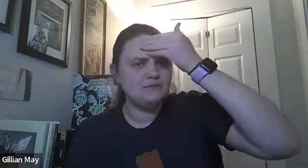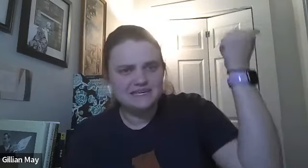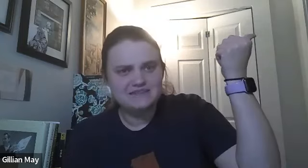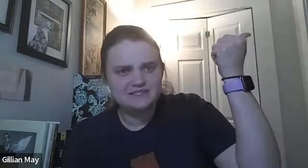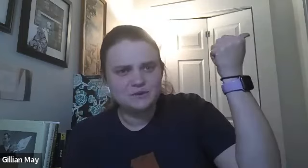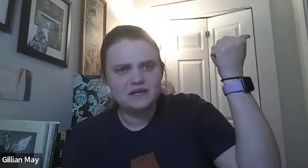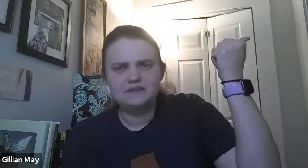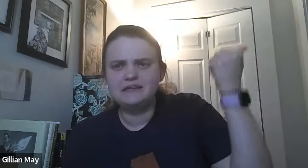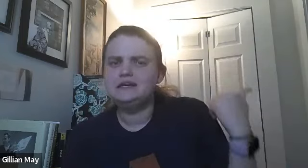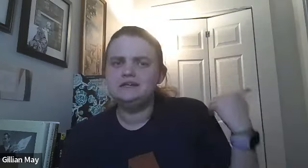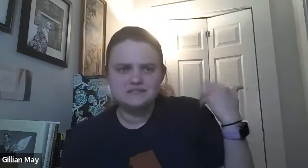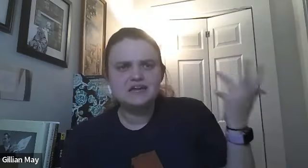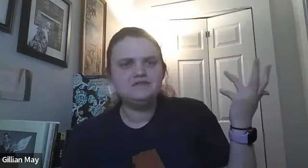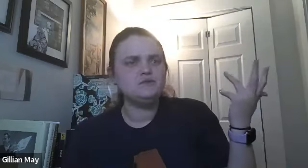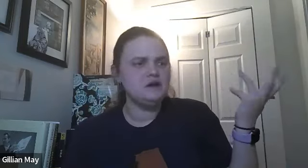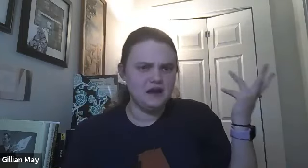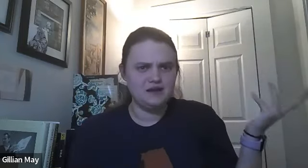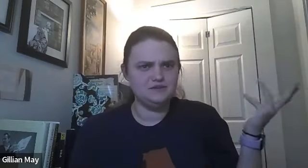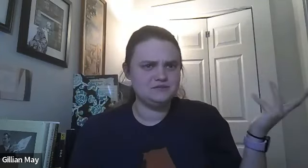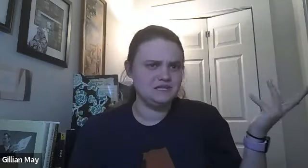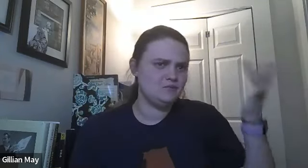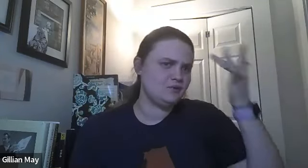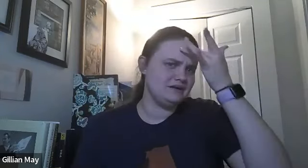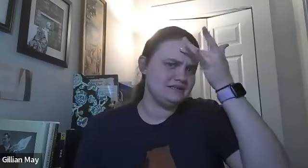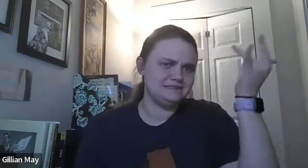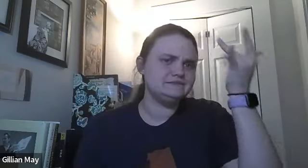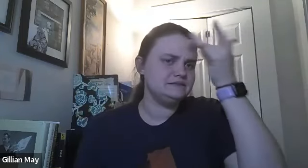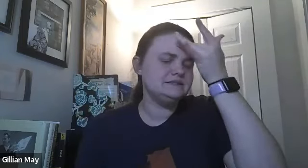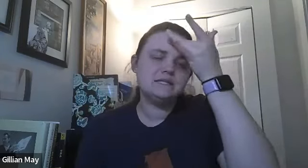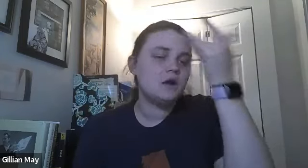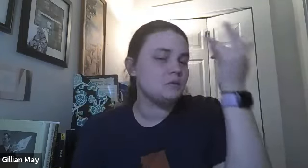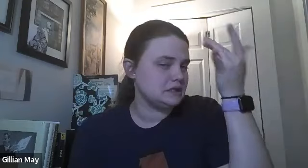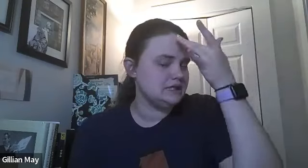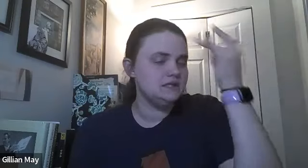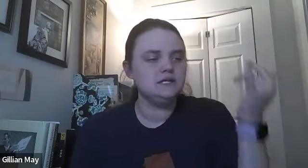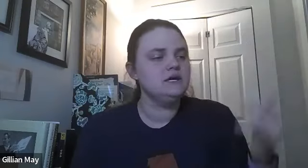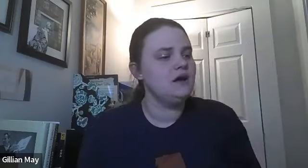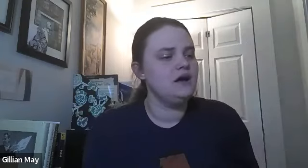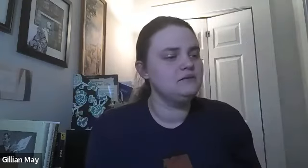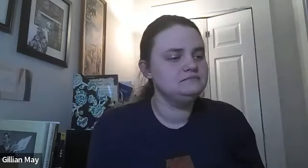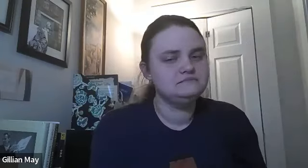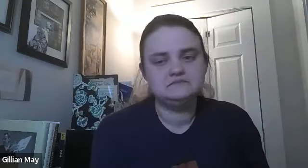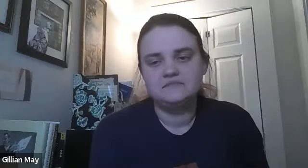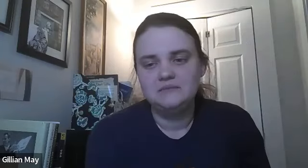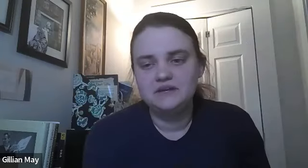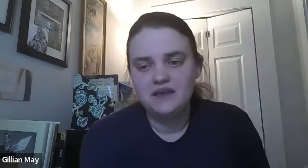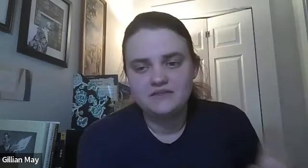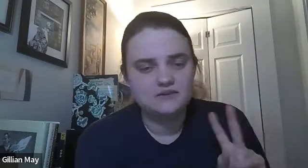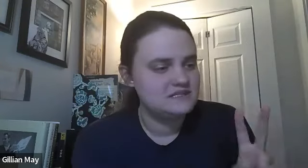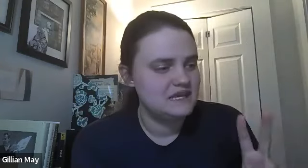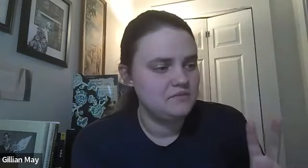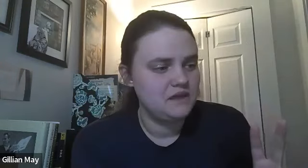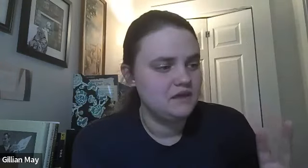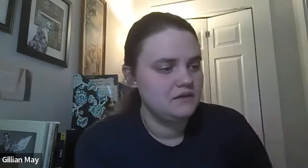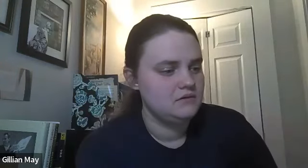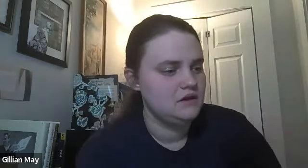say this one. I'd be like, it's not even the one I use anymore. And it's not really. But yeah, they're the same thing. Okay,